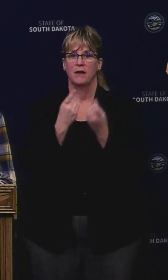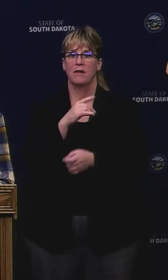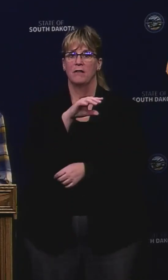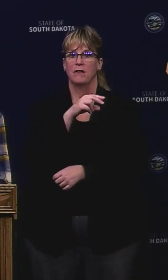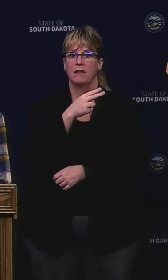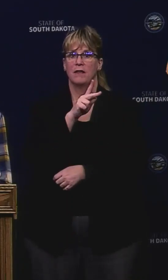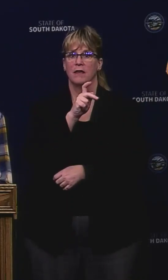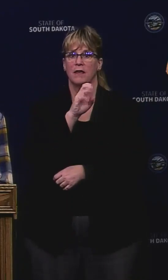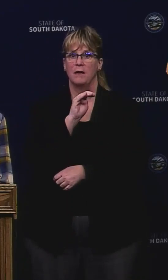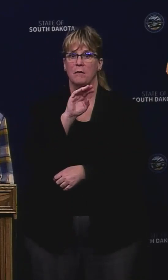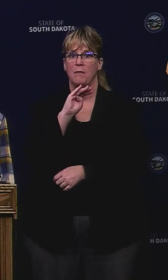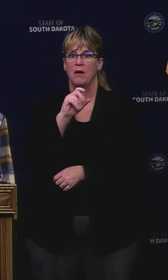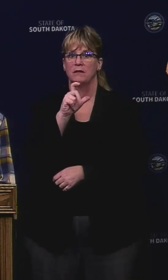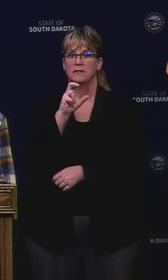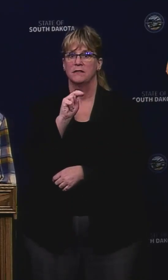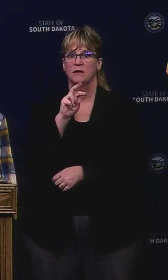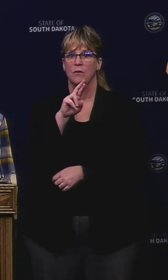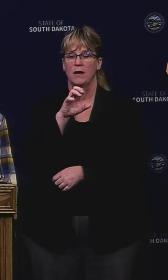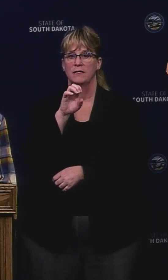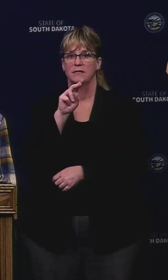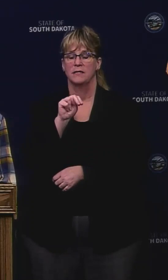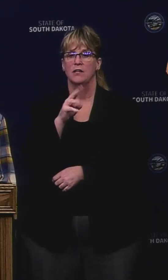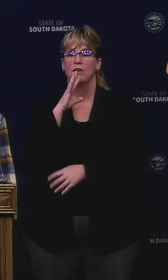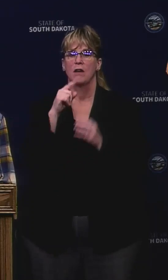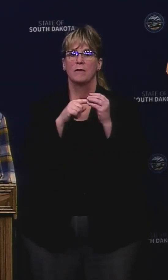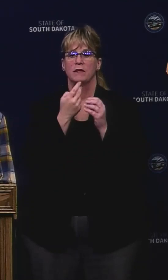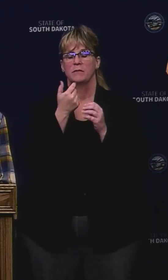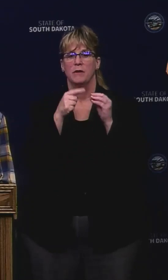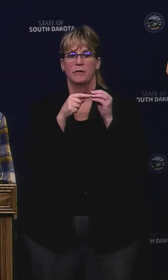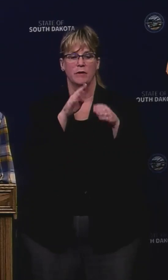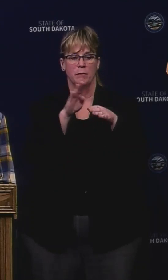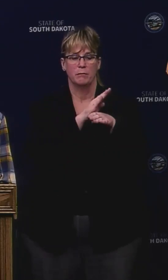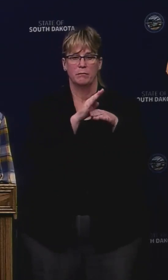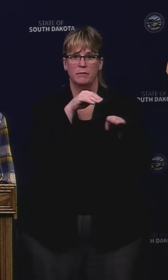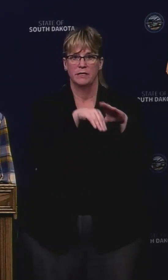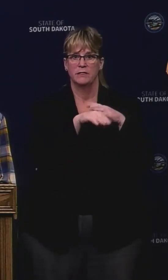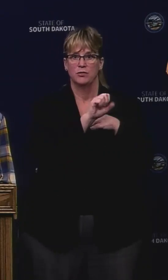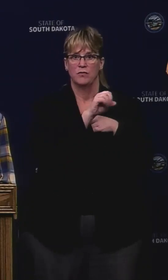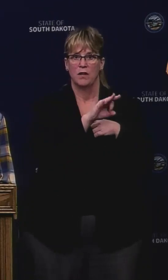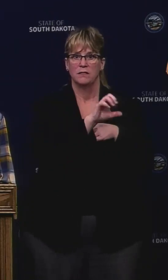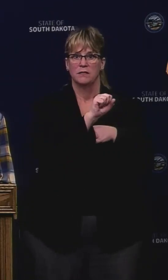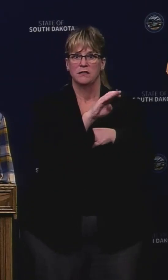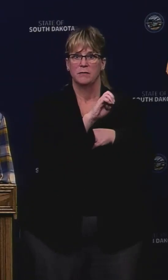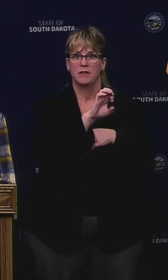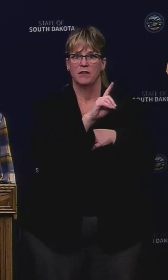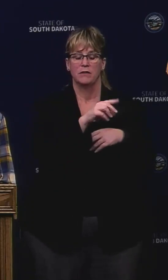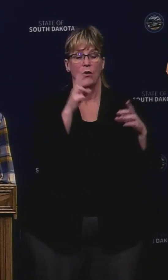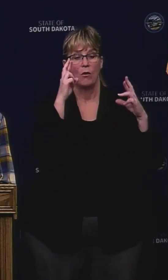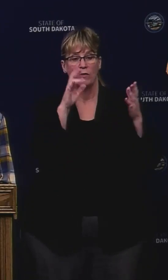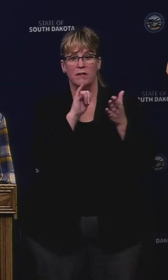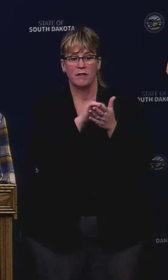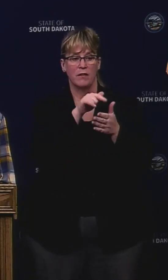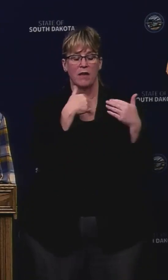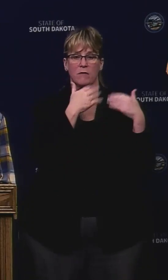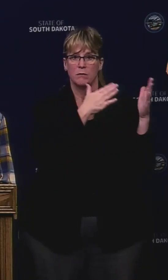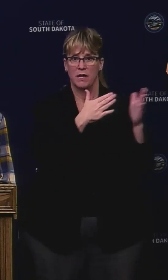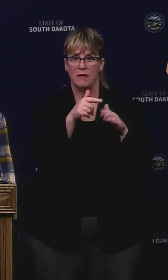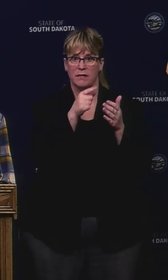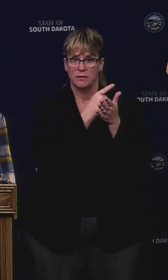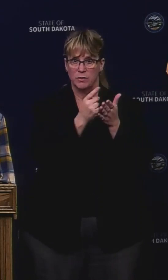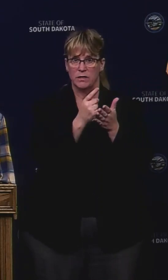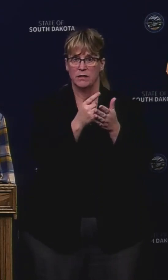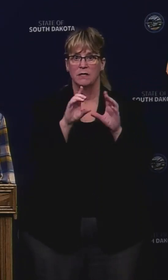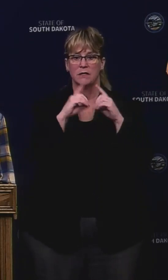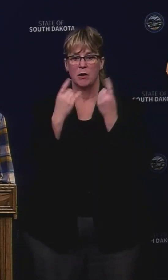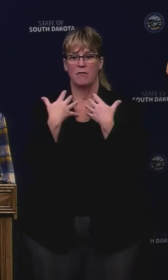Malzum-Risden. Also wanted to talk a little bit about Smithfield. Hopeful that they will produce a plan this week. The Department of Health stands ready